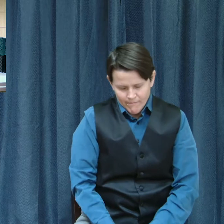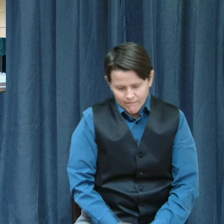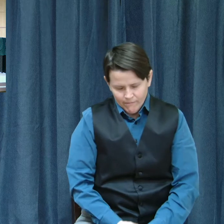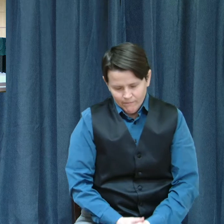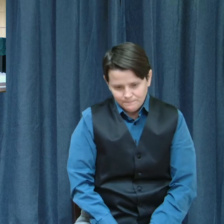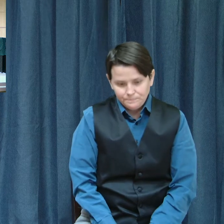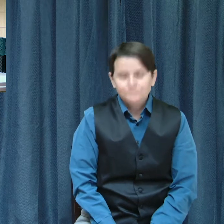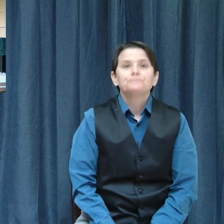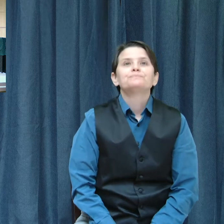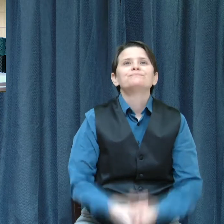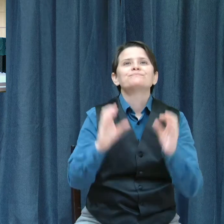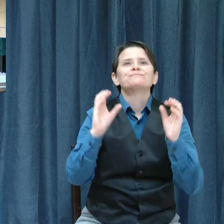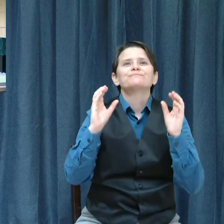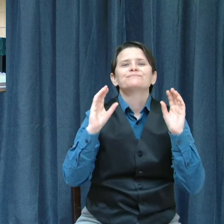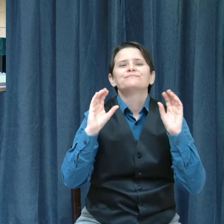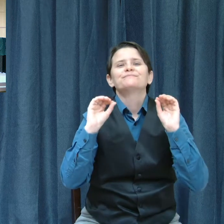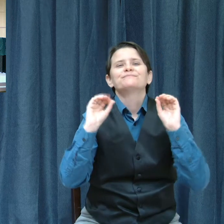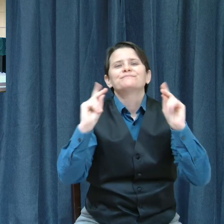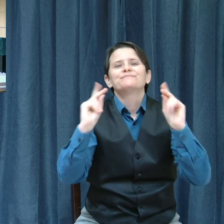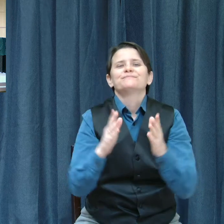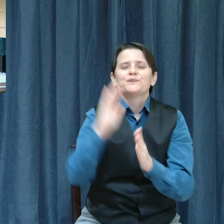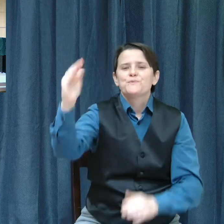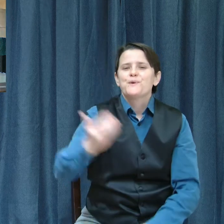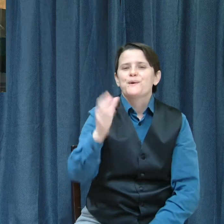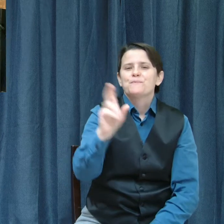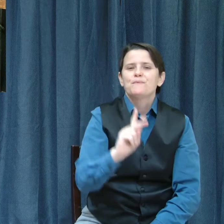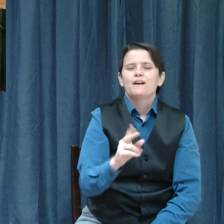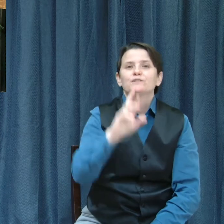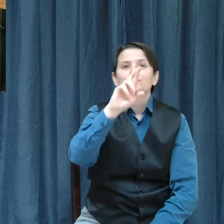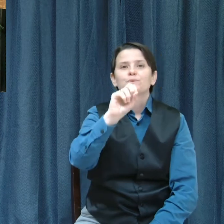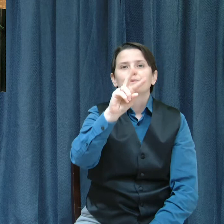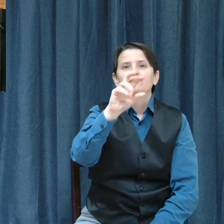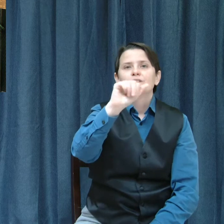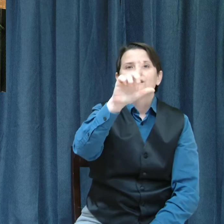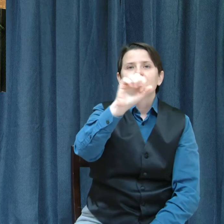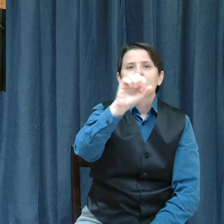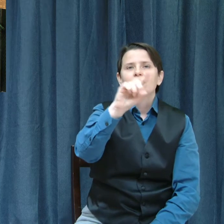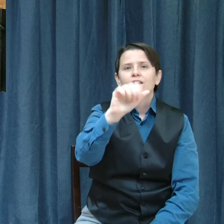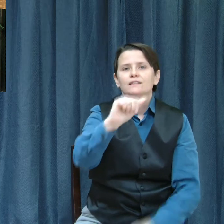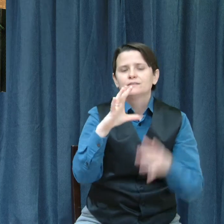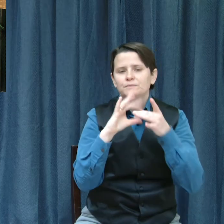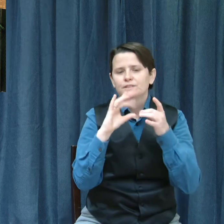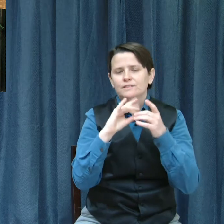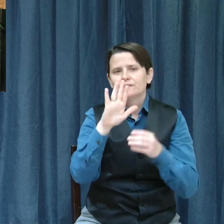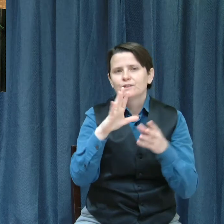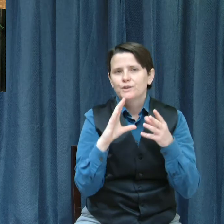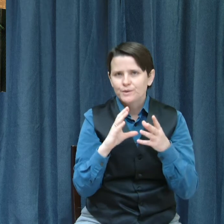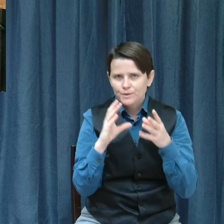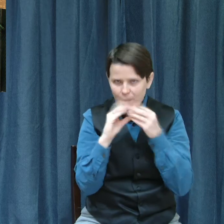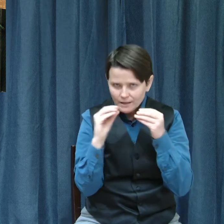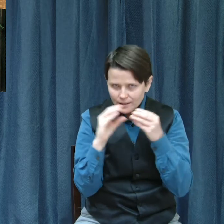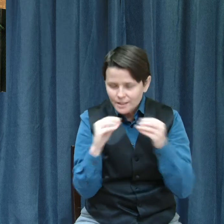All right, welcome back, everybody. So Reverend Eliza mentioned in her message that Mark Hicks is going to